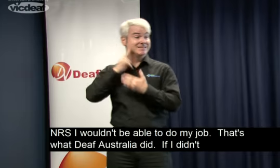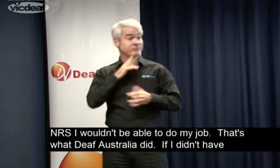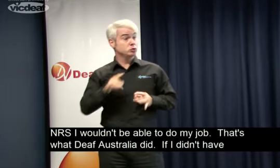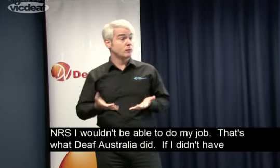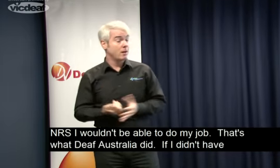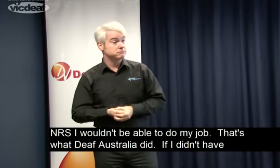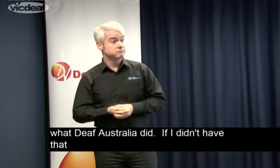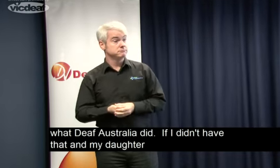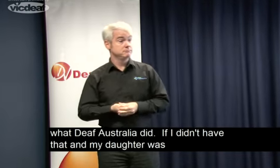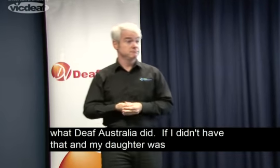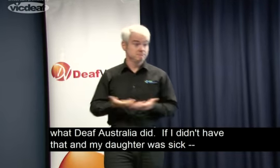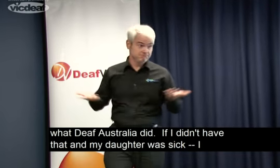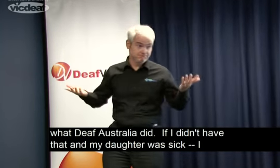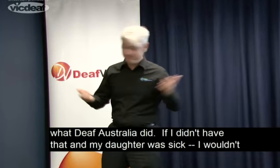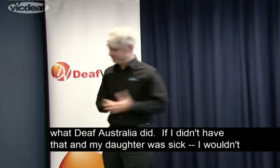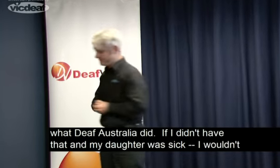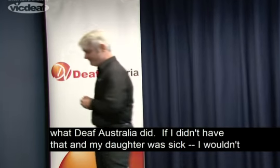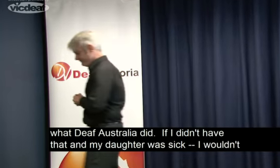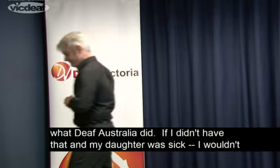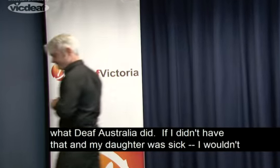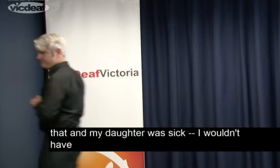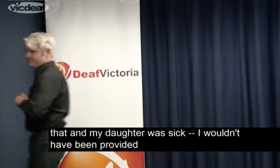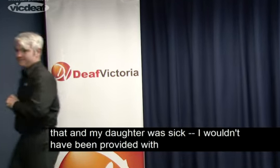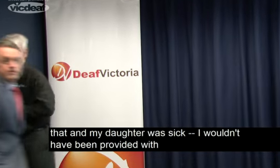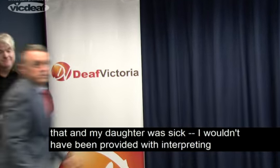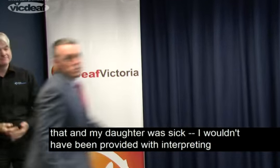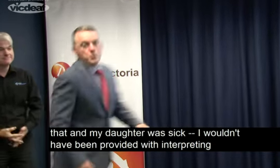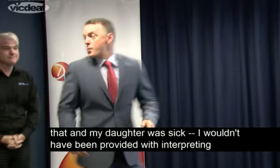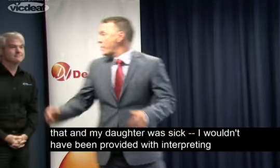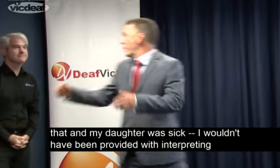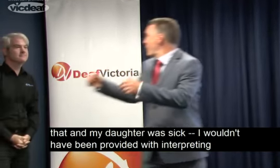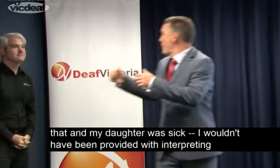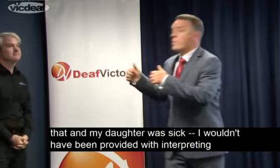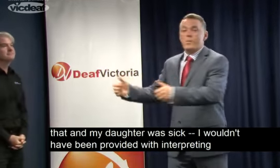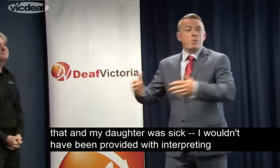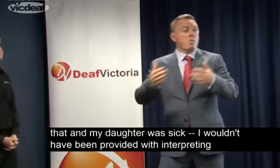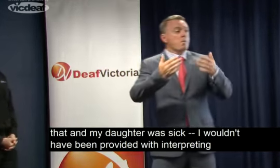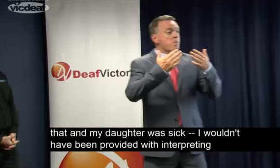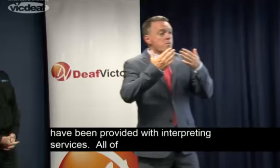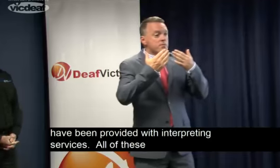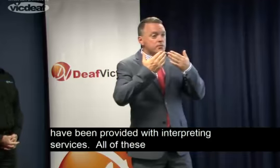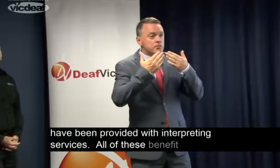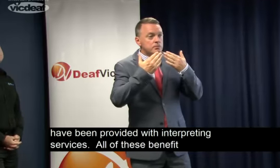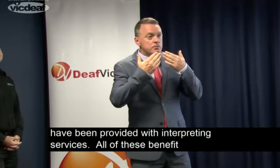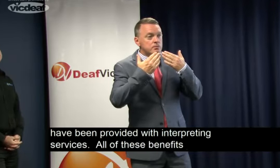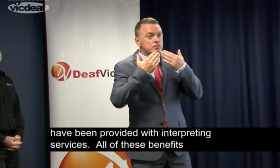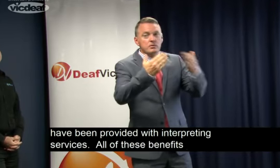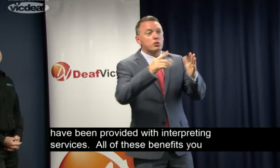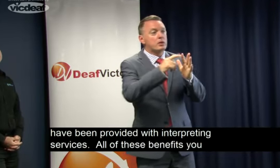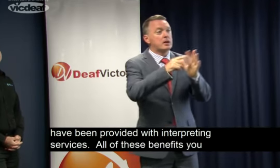service. So again, all these benefits you can't necessarily see or think of were provided through Deaf Australia's advocacy work. Thank you, Carl